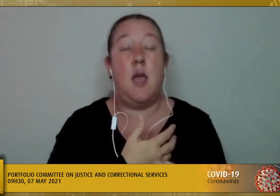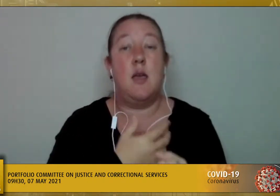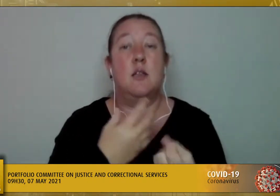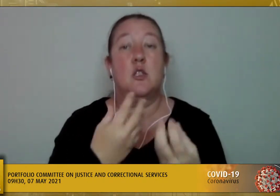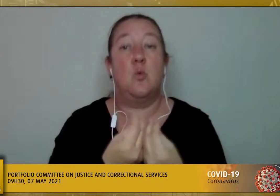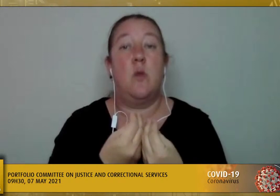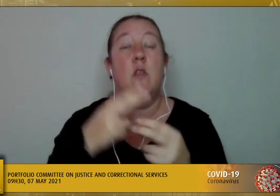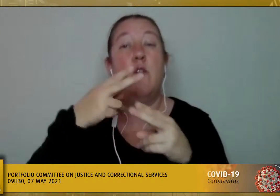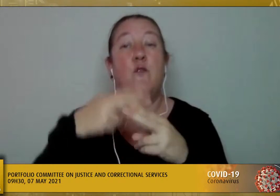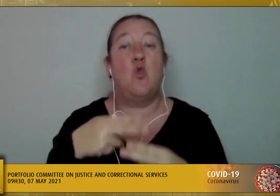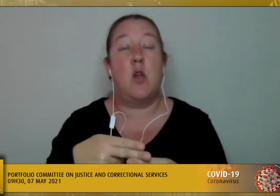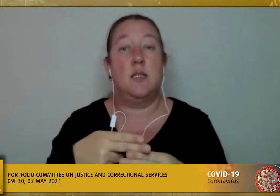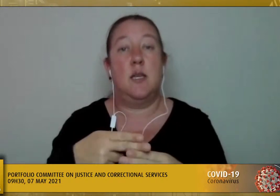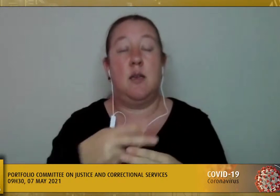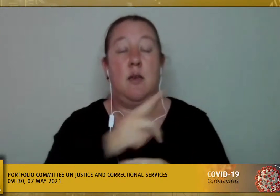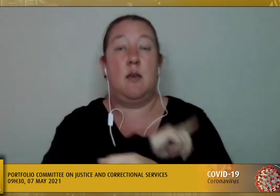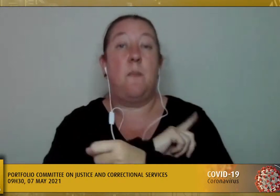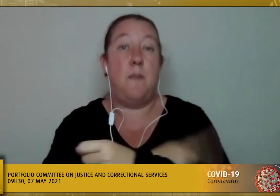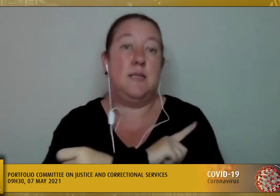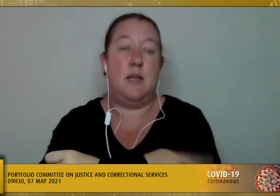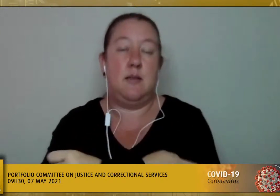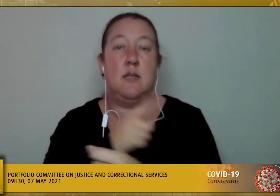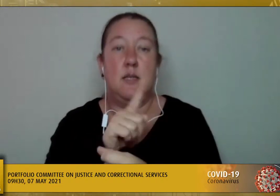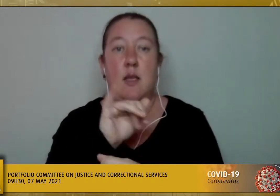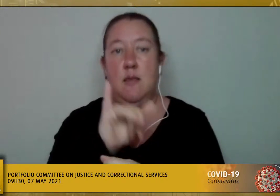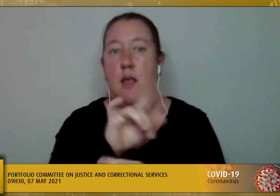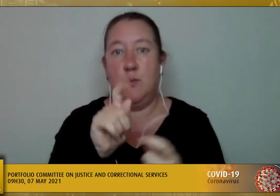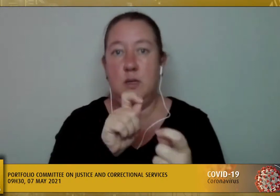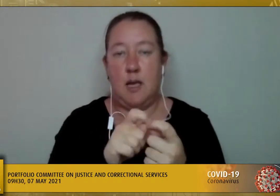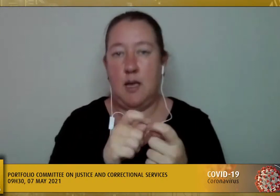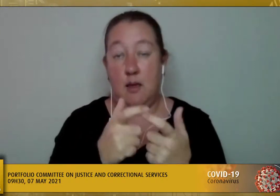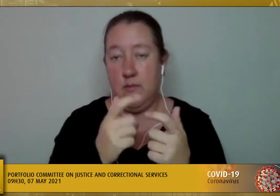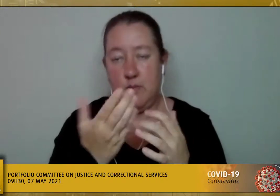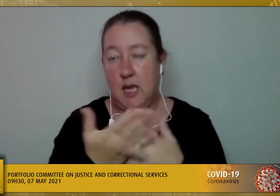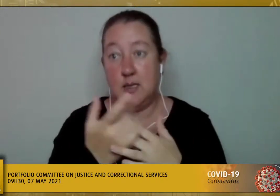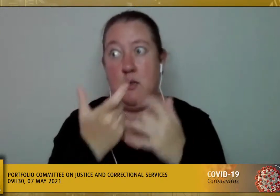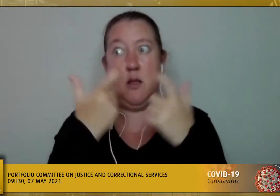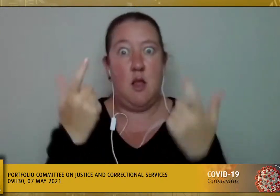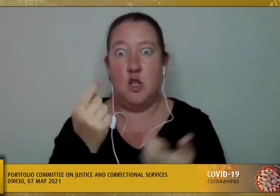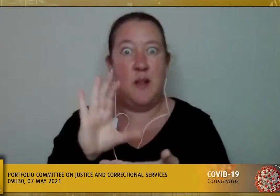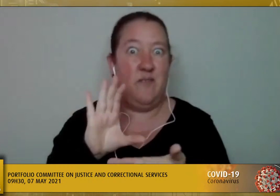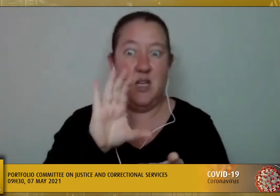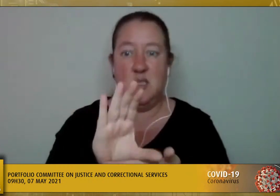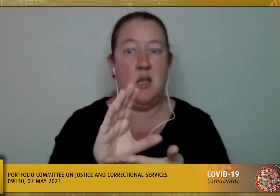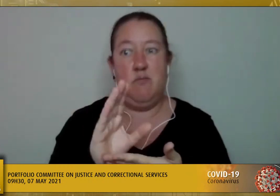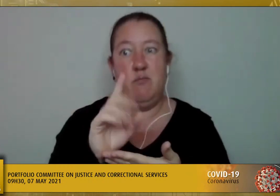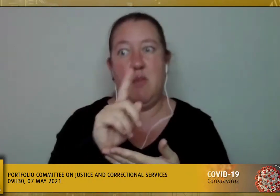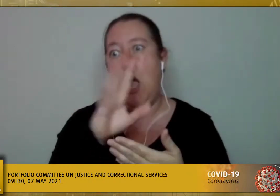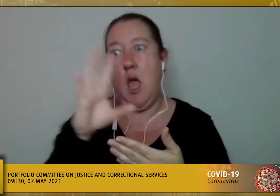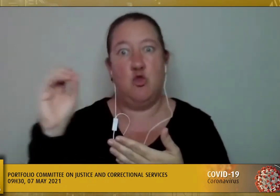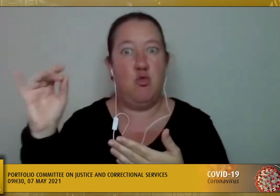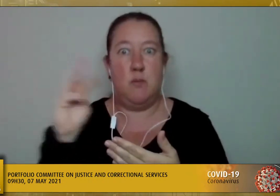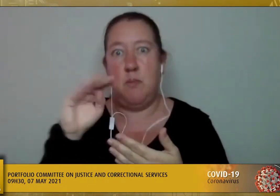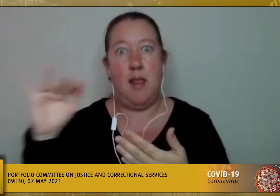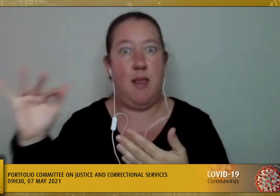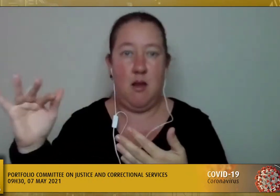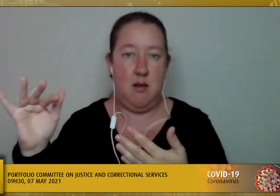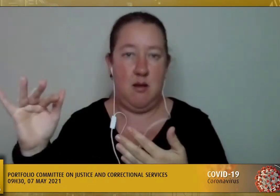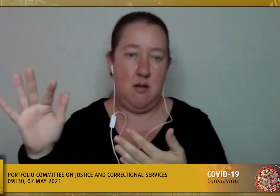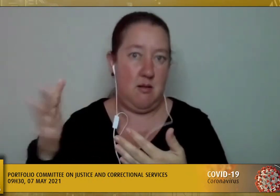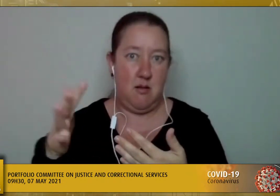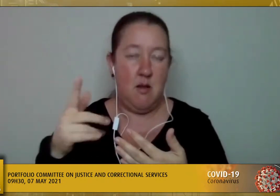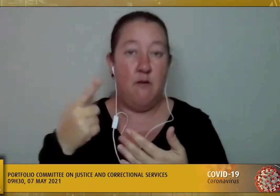capacities in that particular case it's a large amount it's a couple of hundred million for the for the